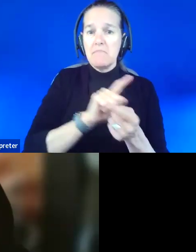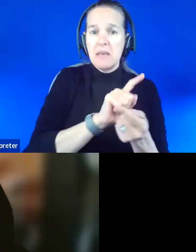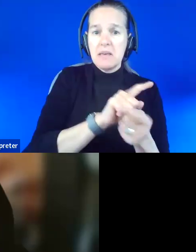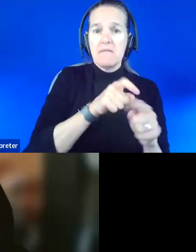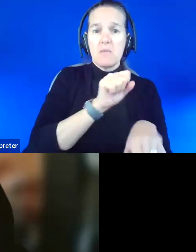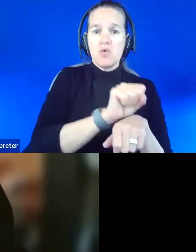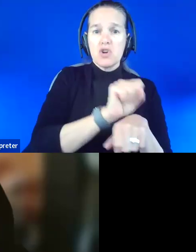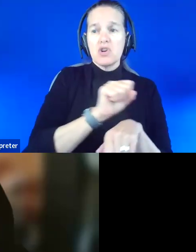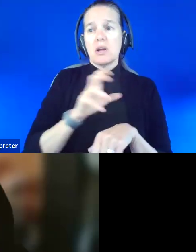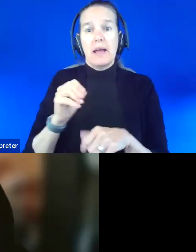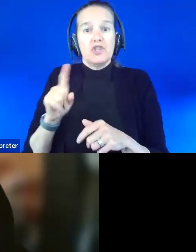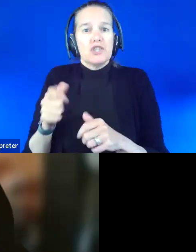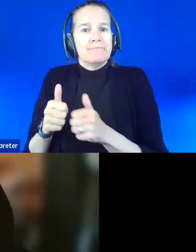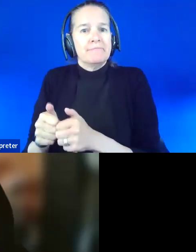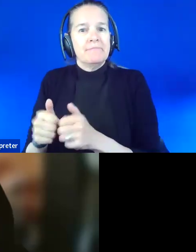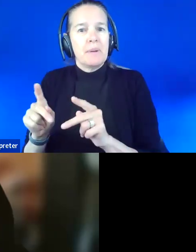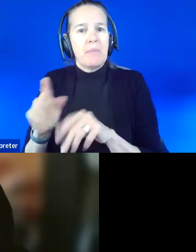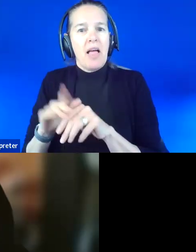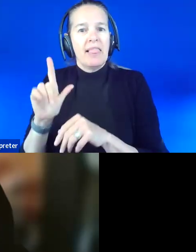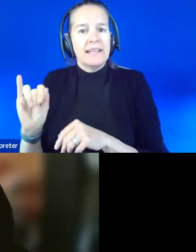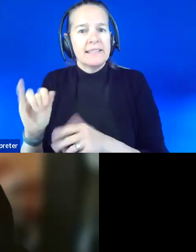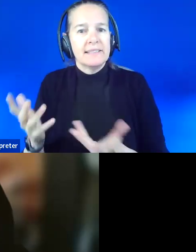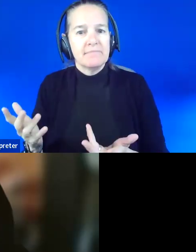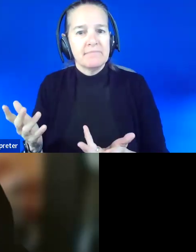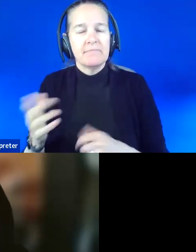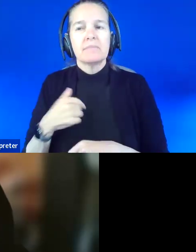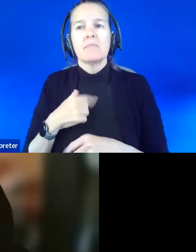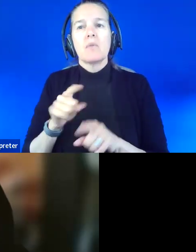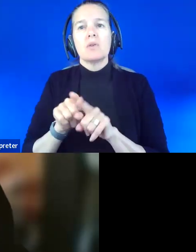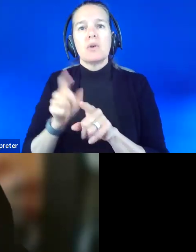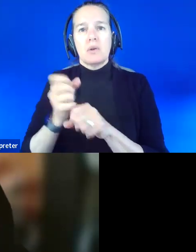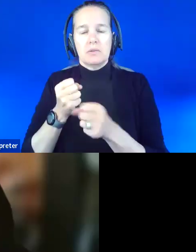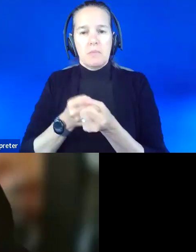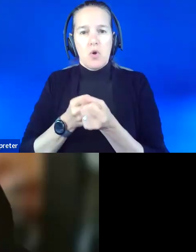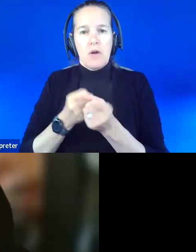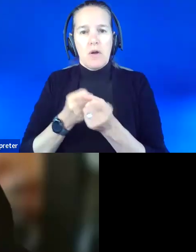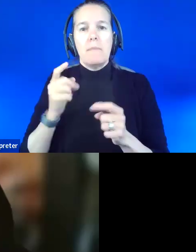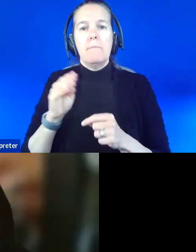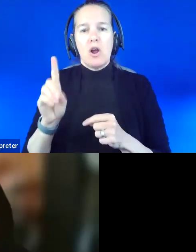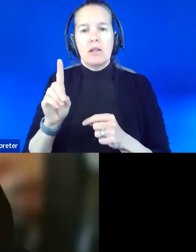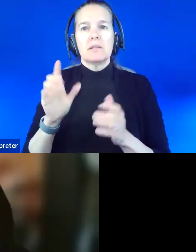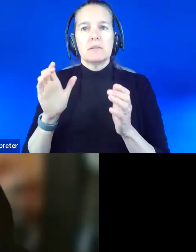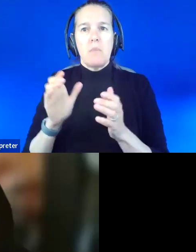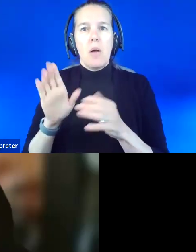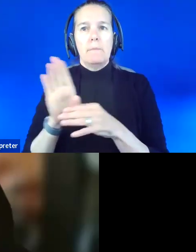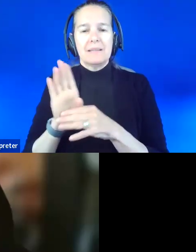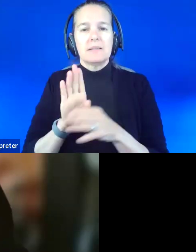just even messaging people on LinkedIn. I also got support from the Maryland Small Business Development Center. I know we've gotten a couple of shout outs to the small